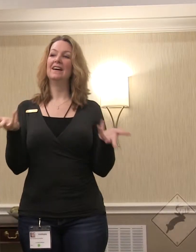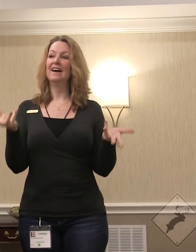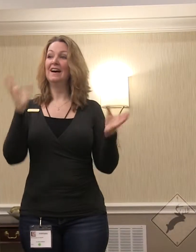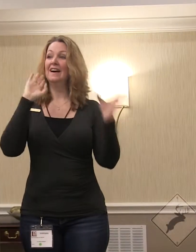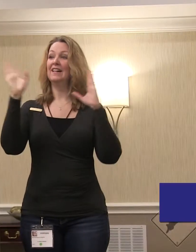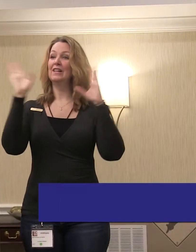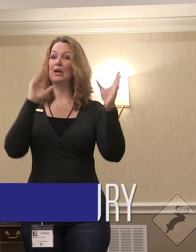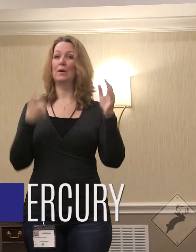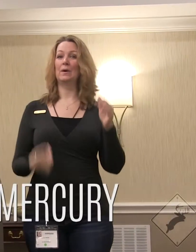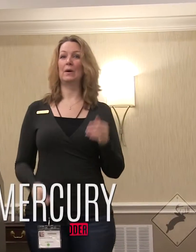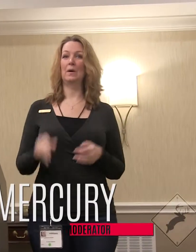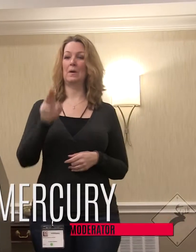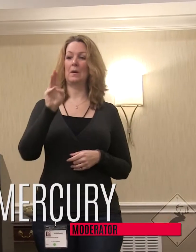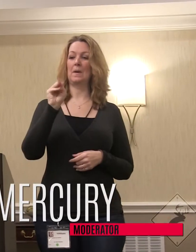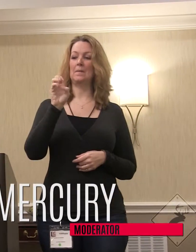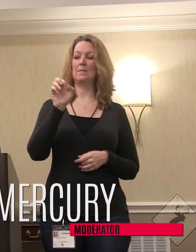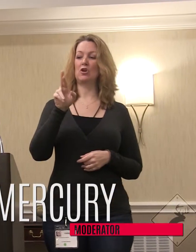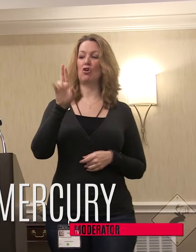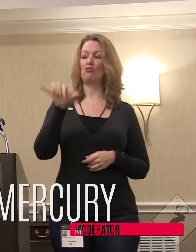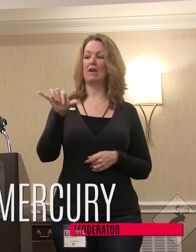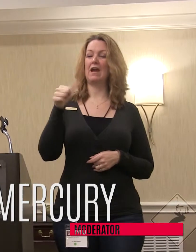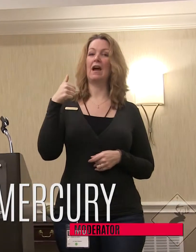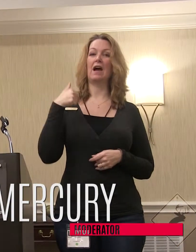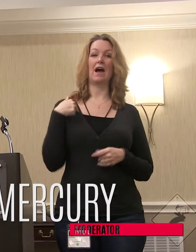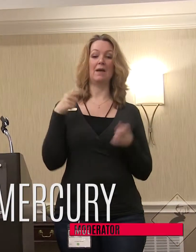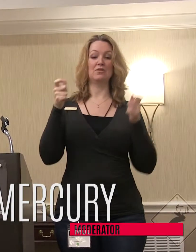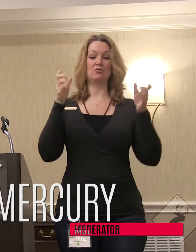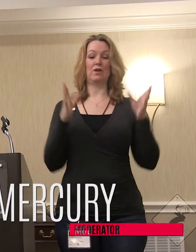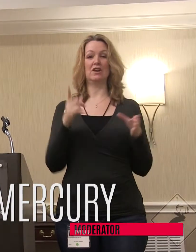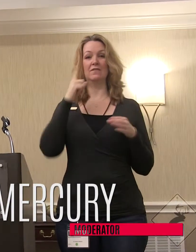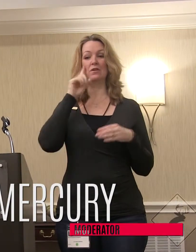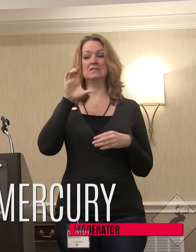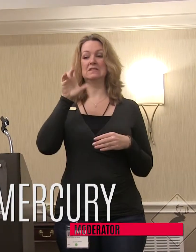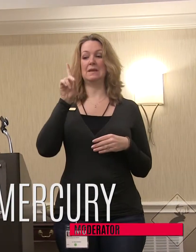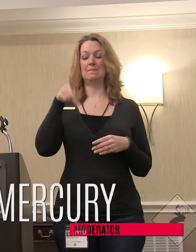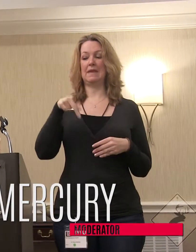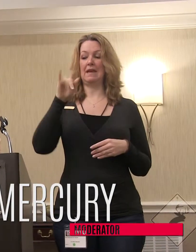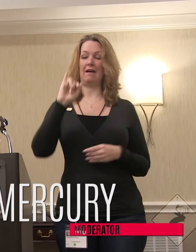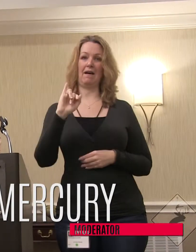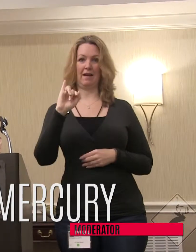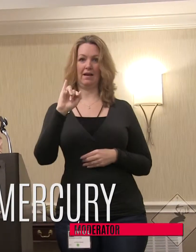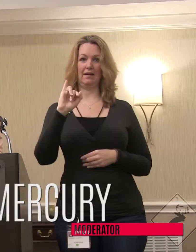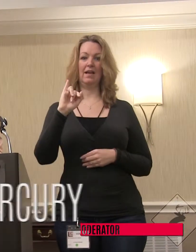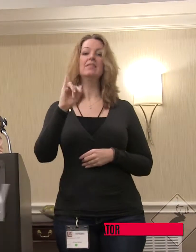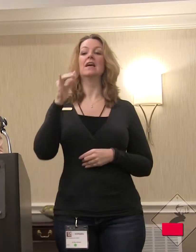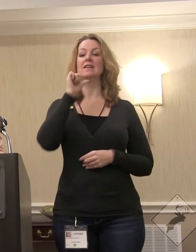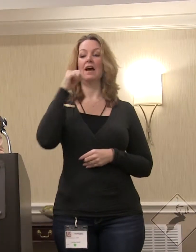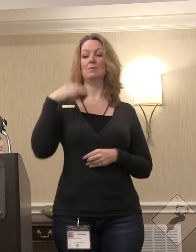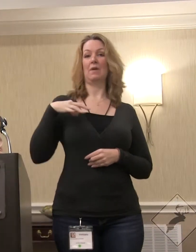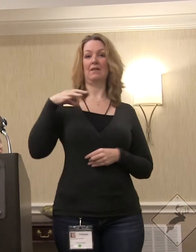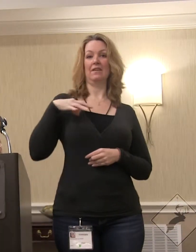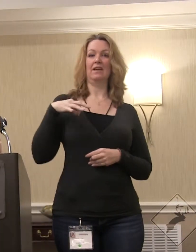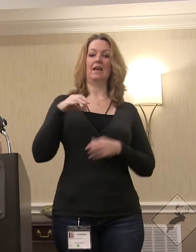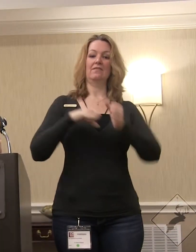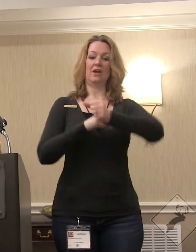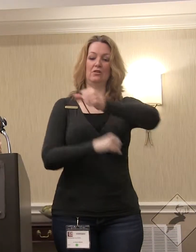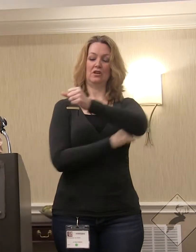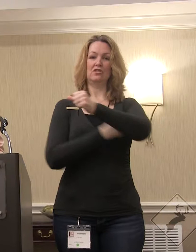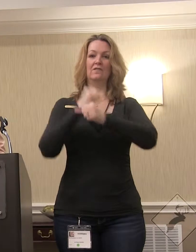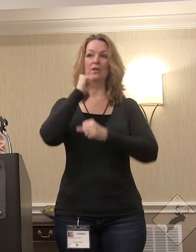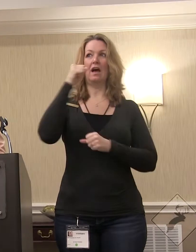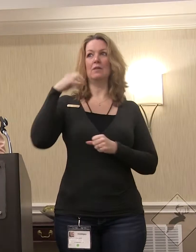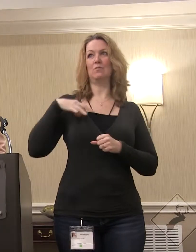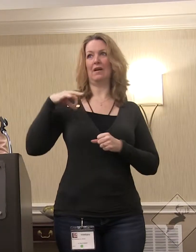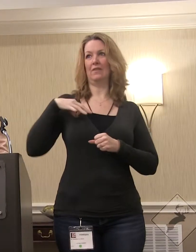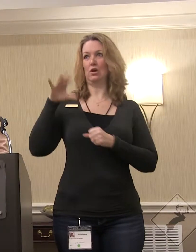Hello everybody, I'm Mercury. I am the Executive Director for CPI, the nonprofit foundation that runs, a nonprofit